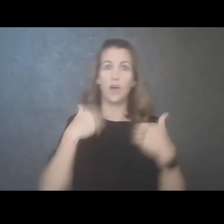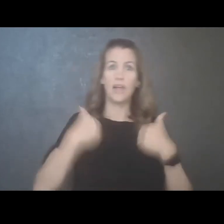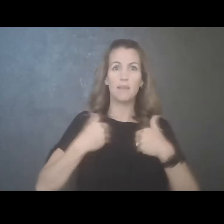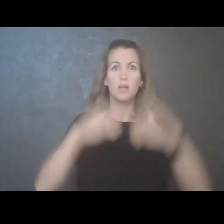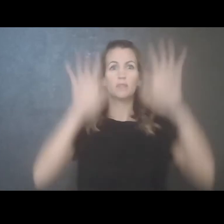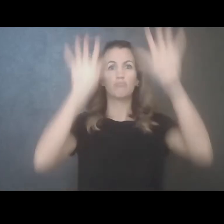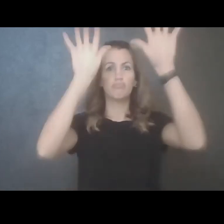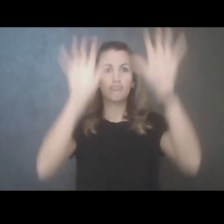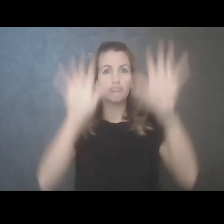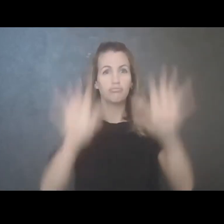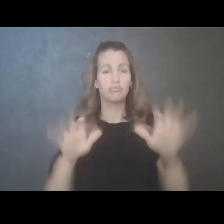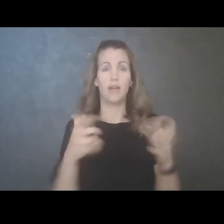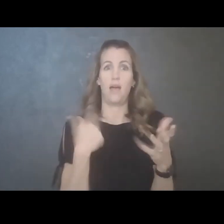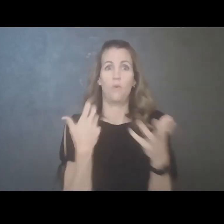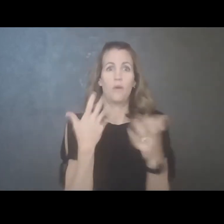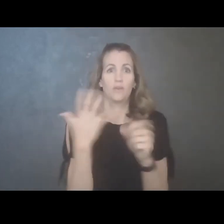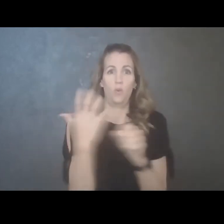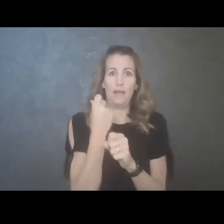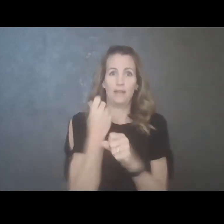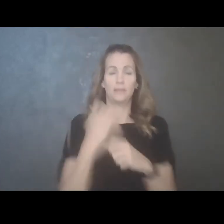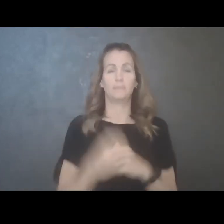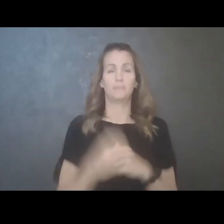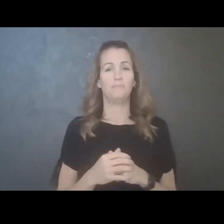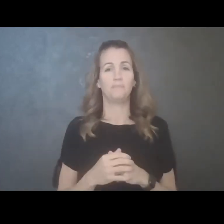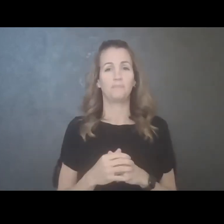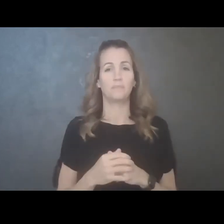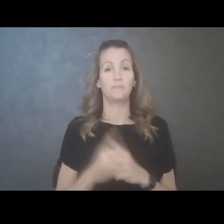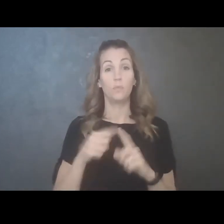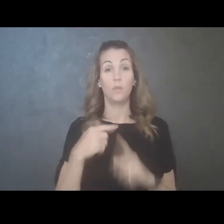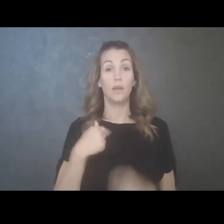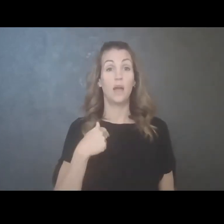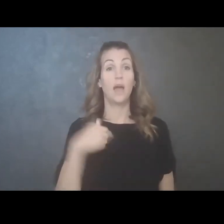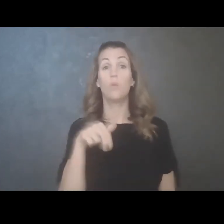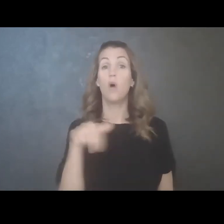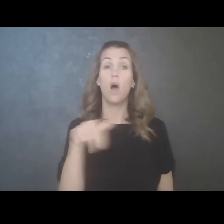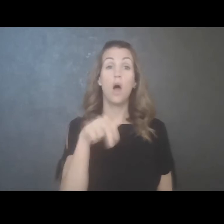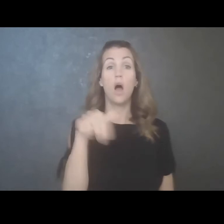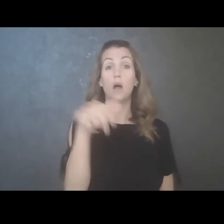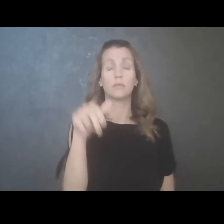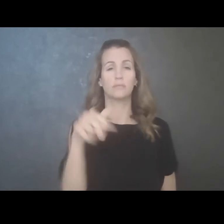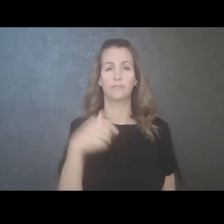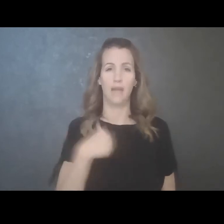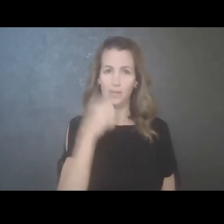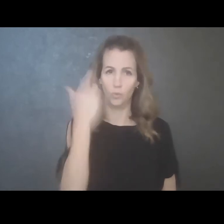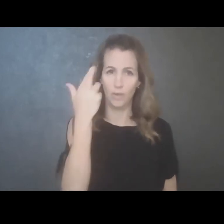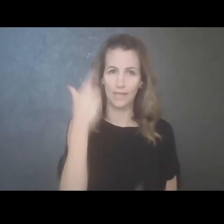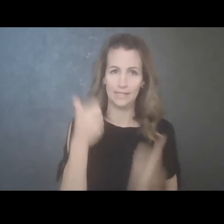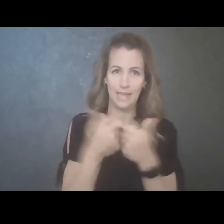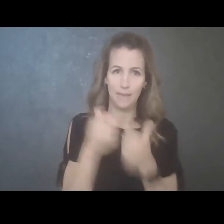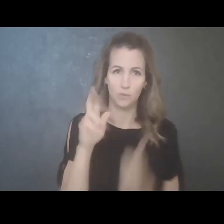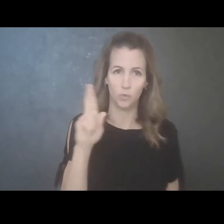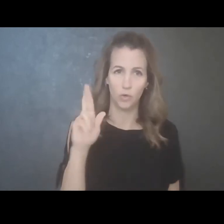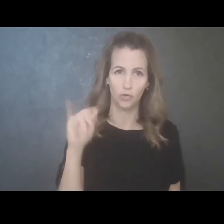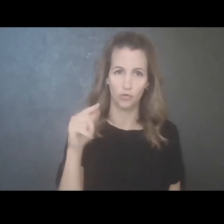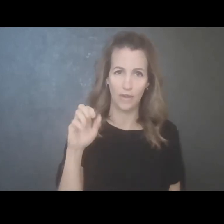prize. Now, when I walked through there, I didn't know all these games were rigged by the time. When you're 6 years old, you don't know that. But